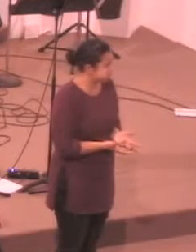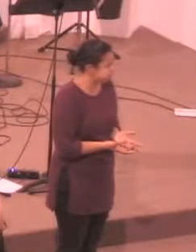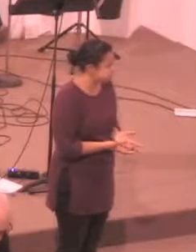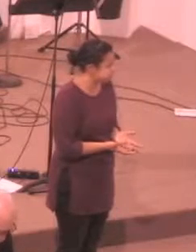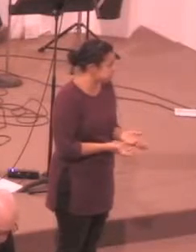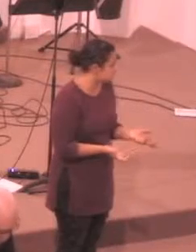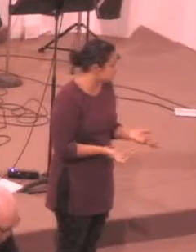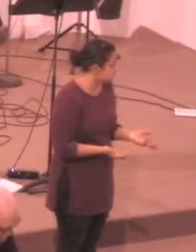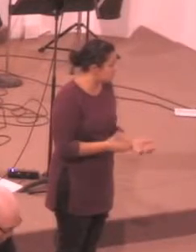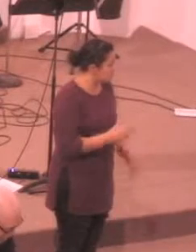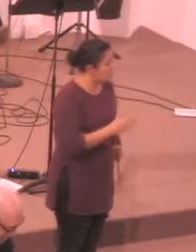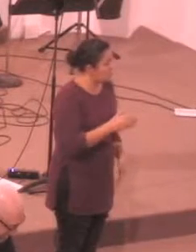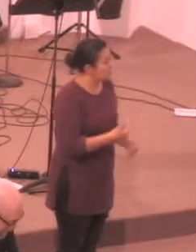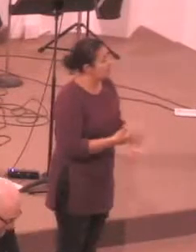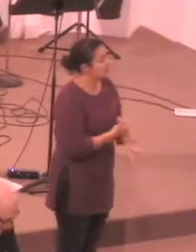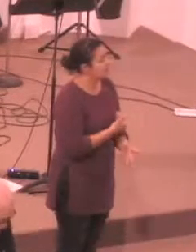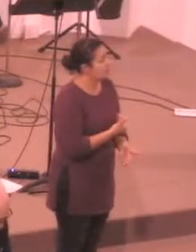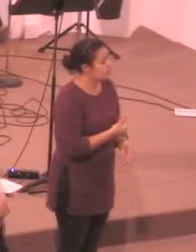Colossians chapter 2.